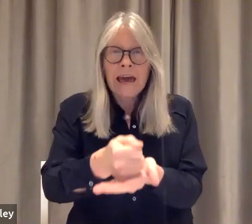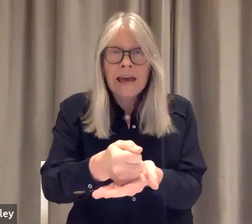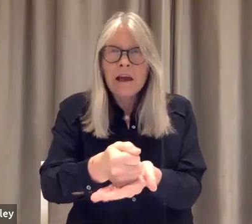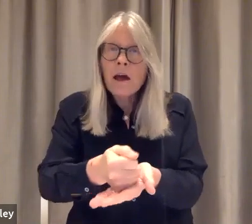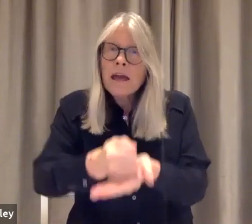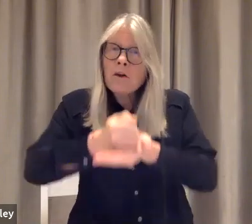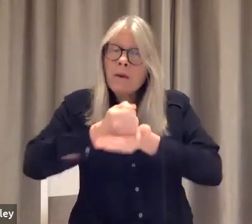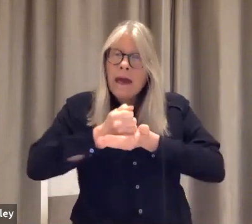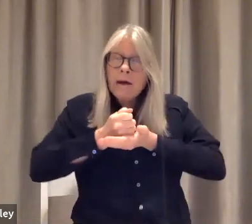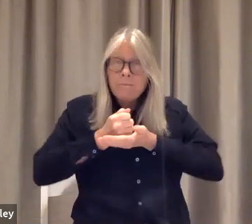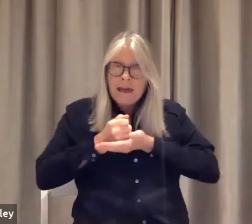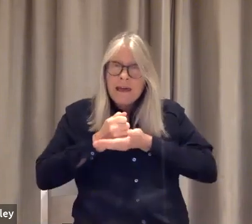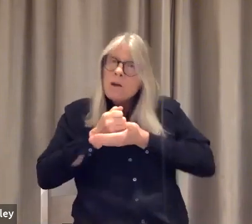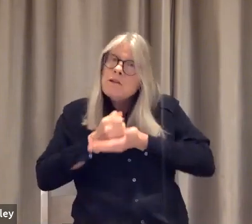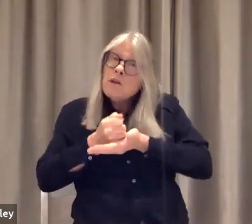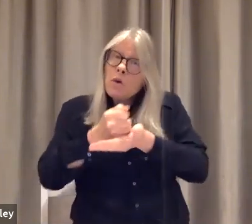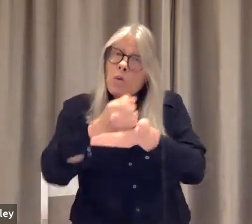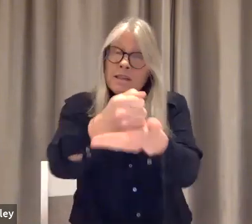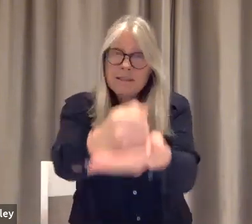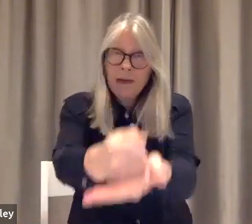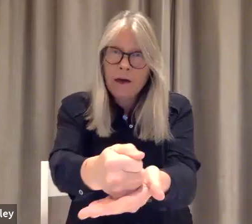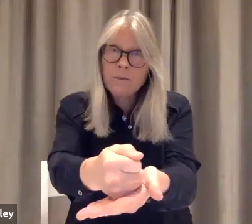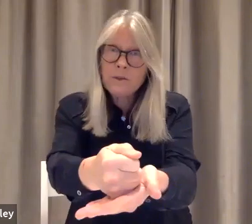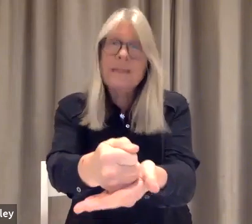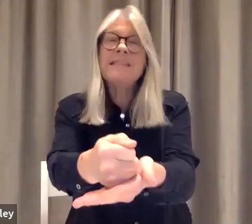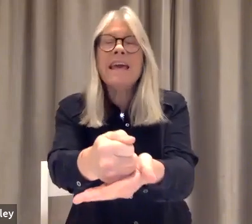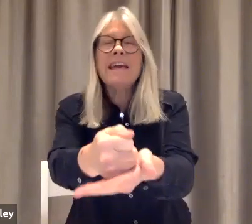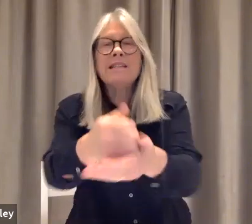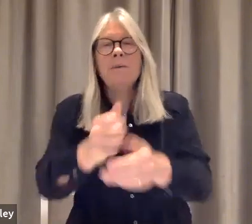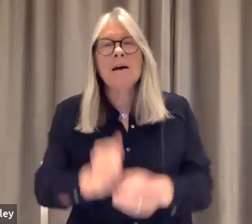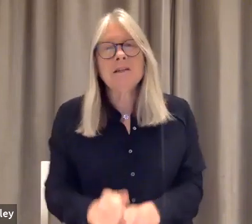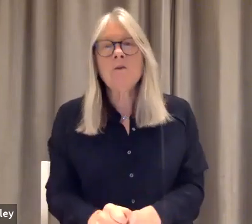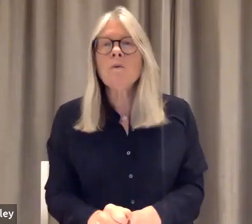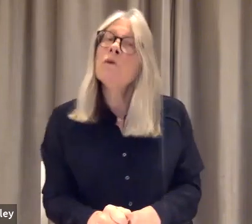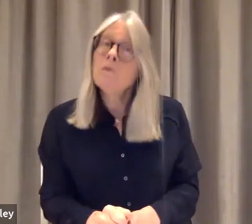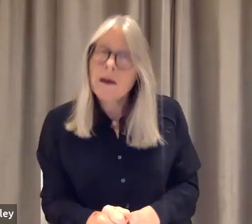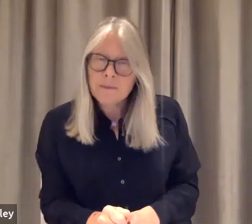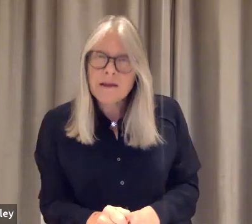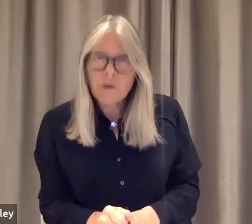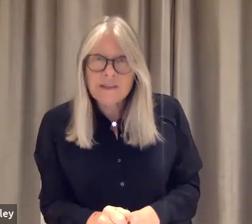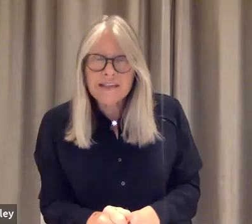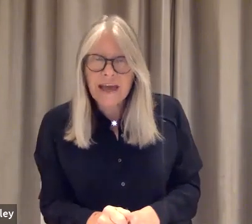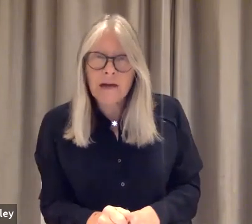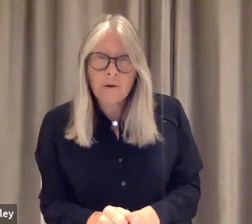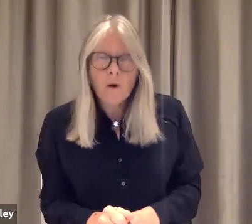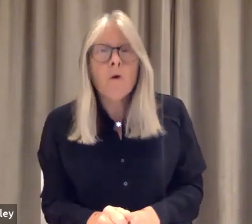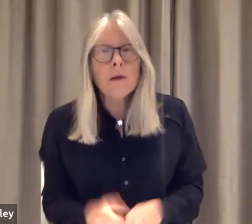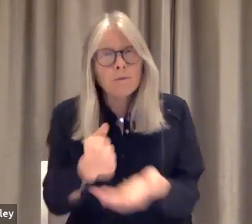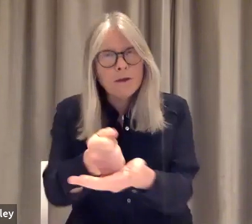say, can you come and help me? Do you want some help? So we can take it to the person who might be requesting help, or we could be using